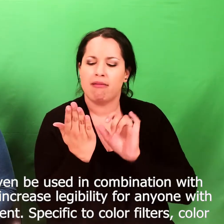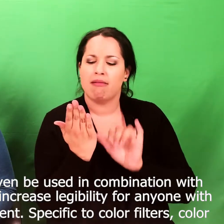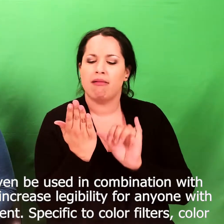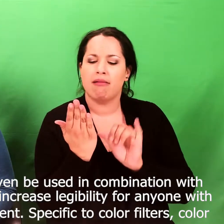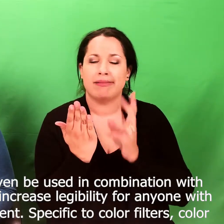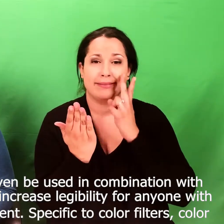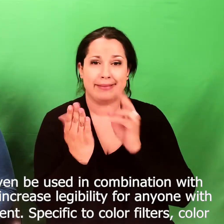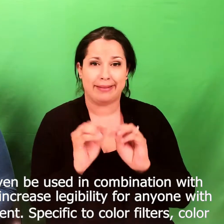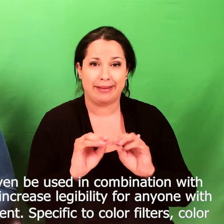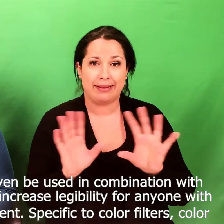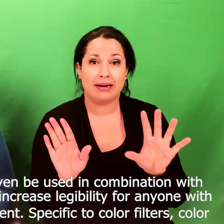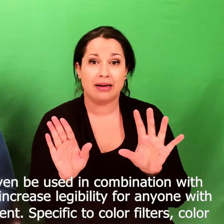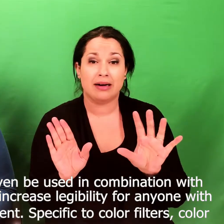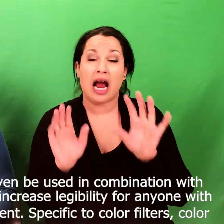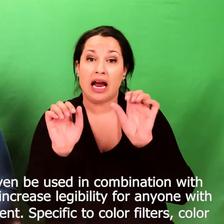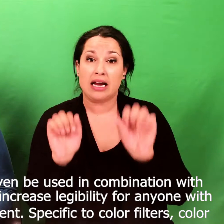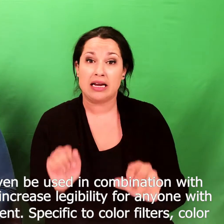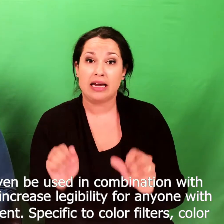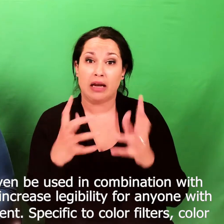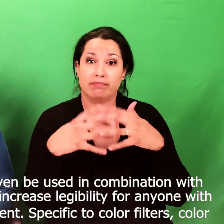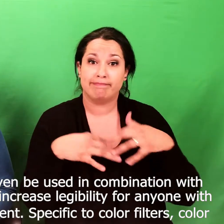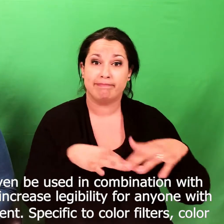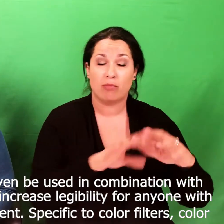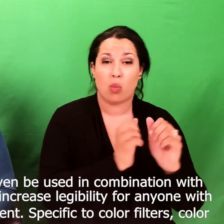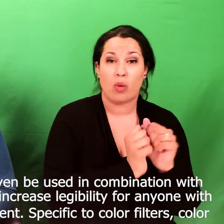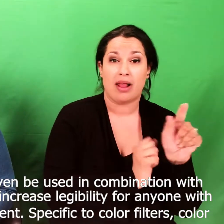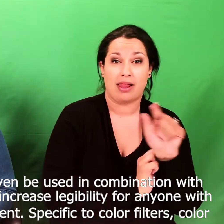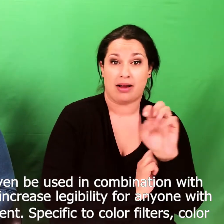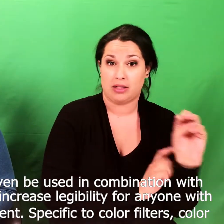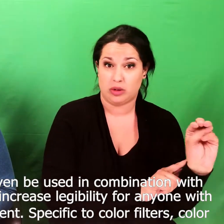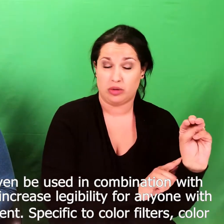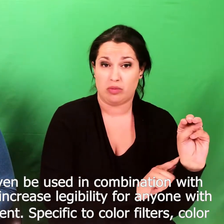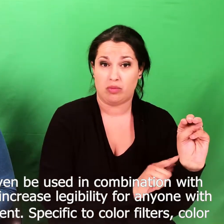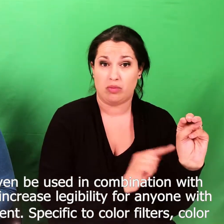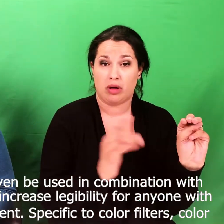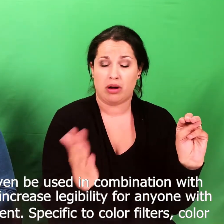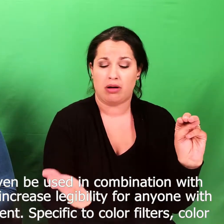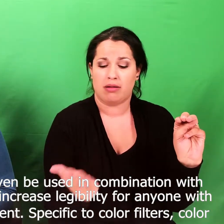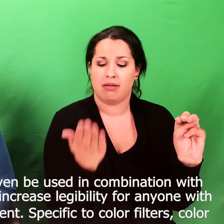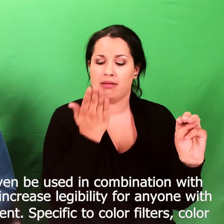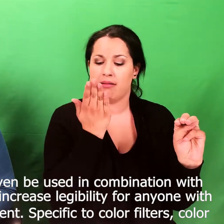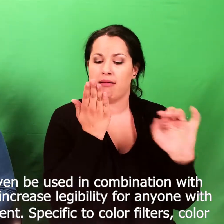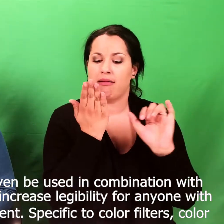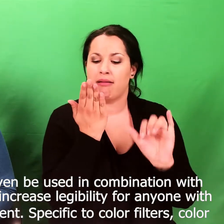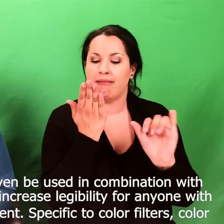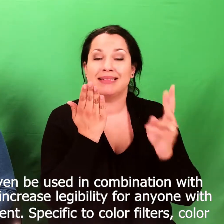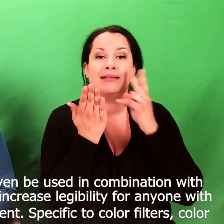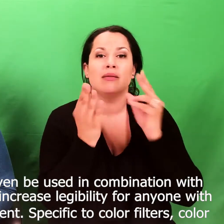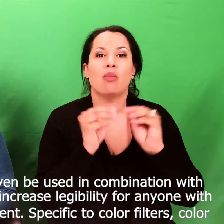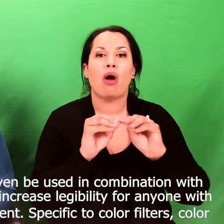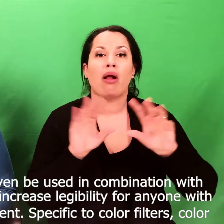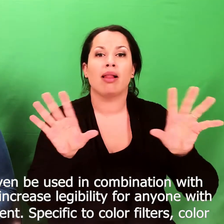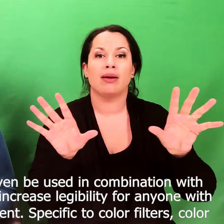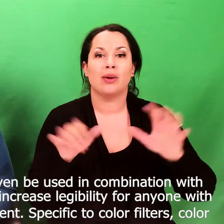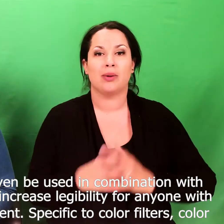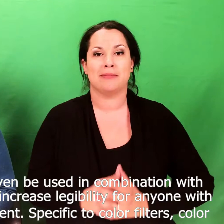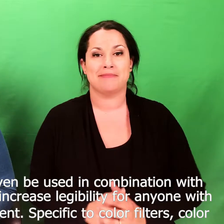in combination with Zoom to greatly increase legibility for anyone with a vision impairment.